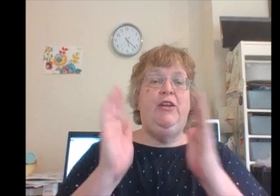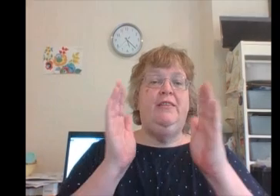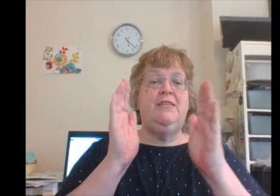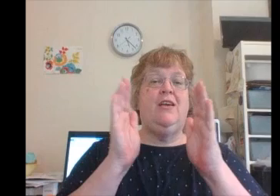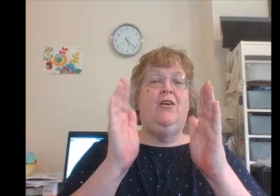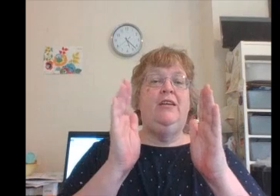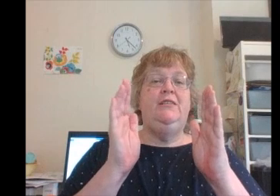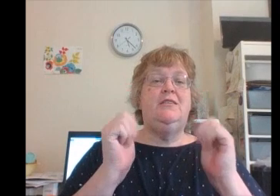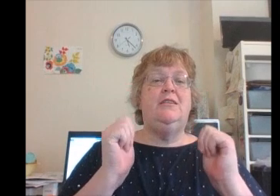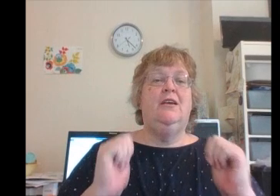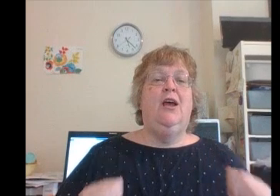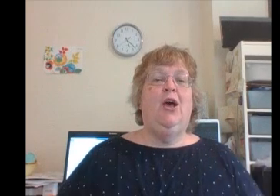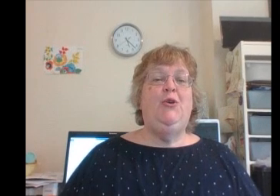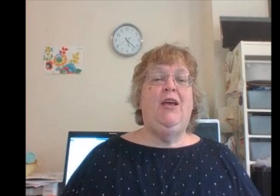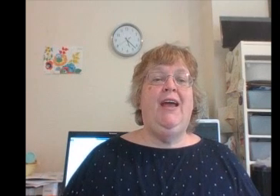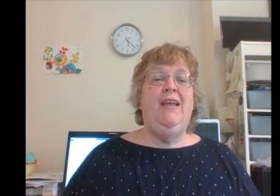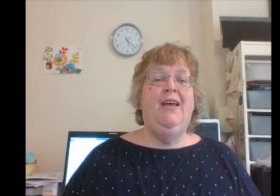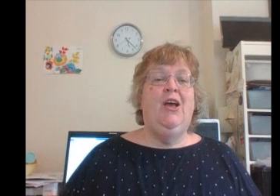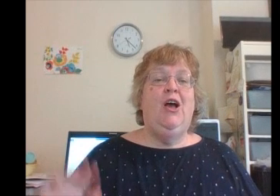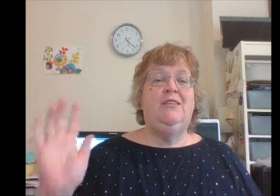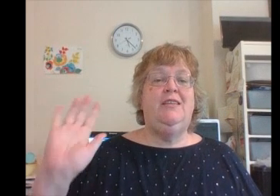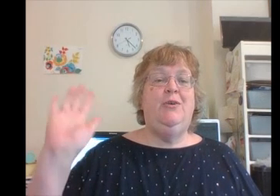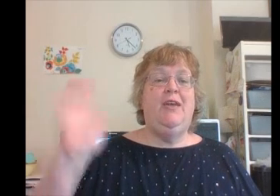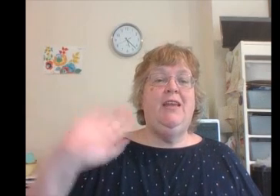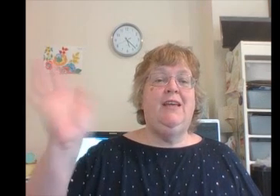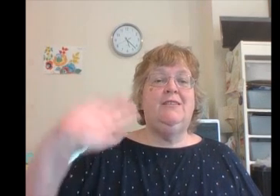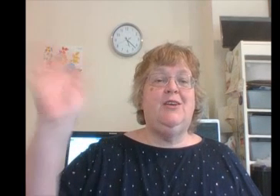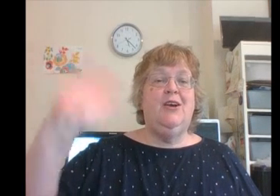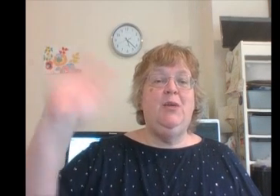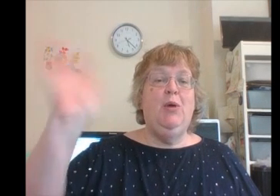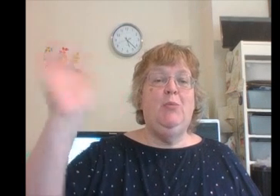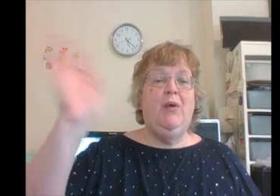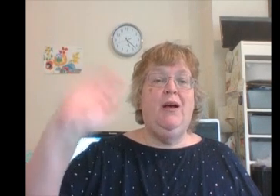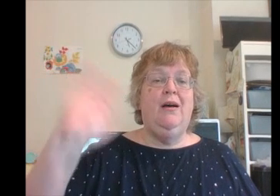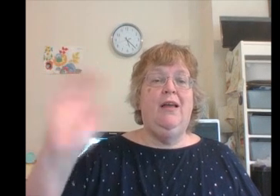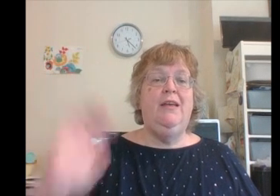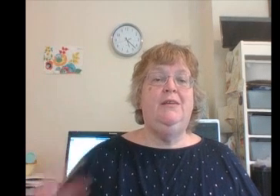learning the signs. Okay, I'll see you again next time. Bye.